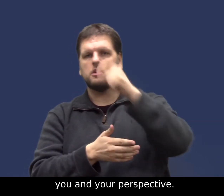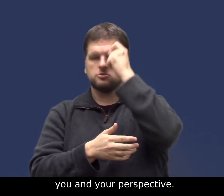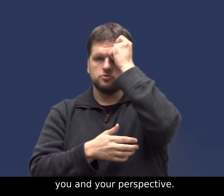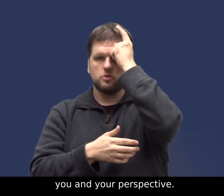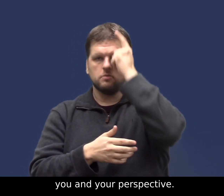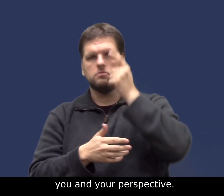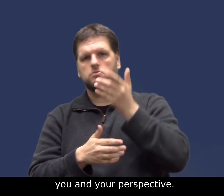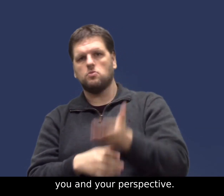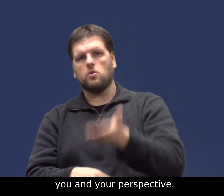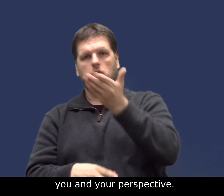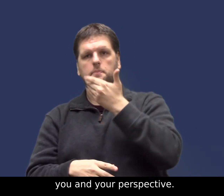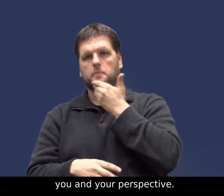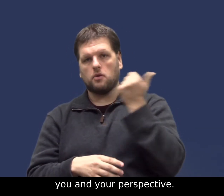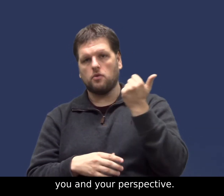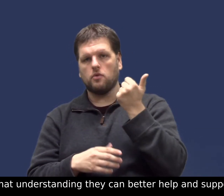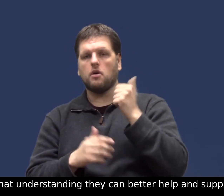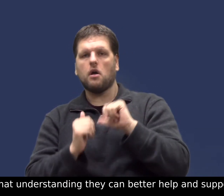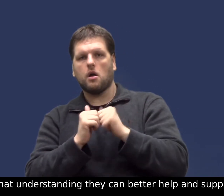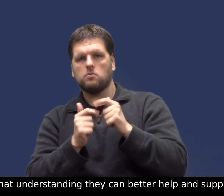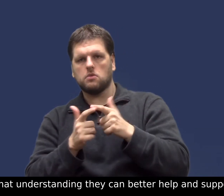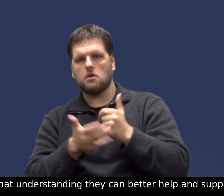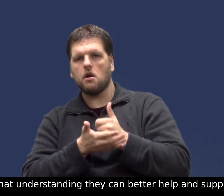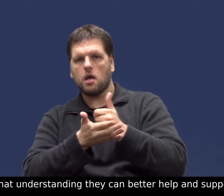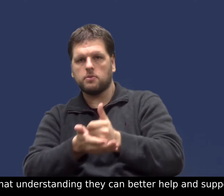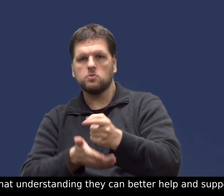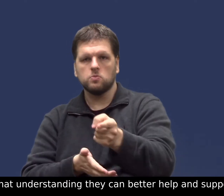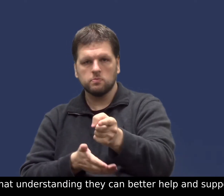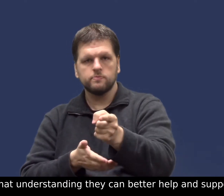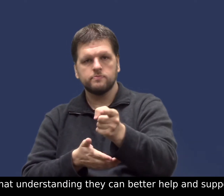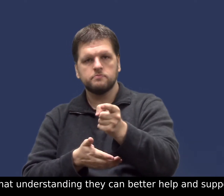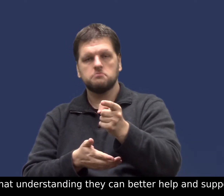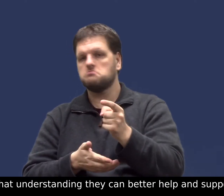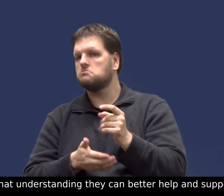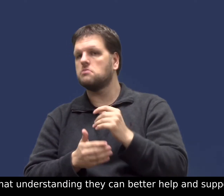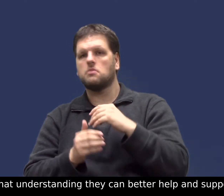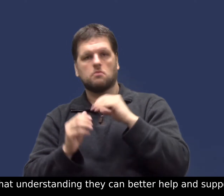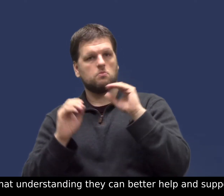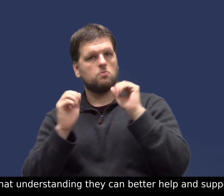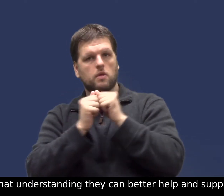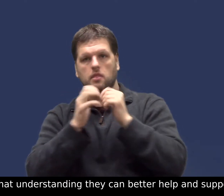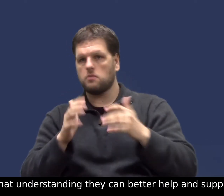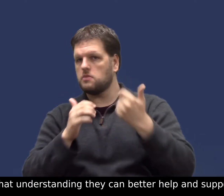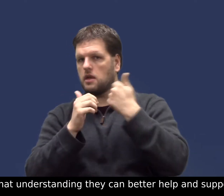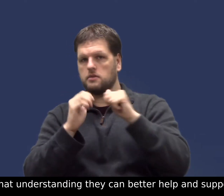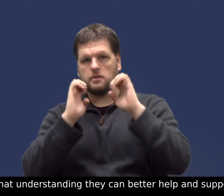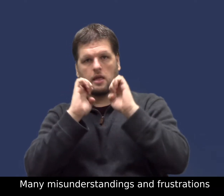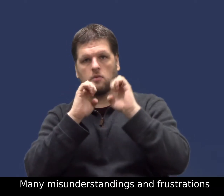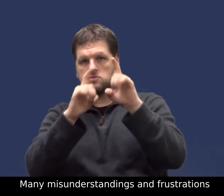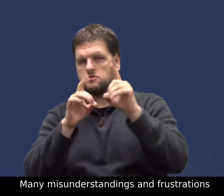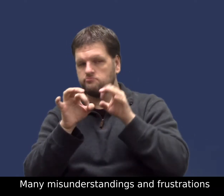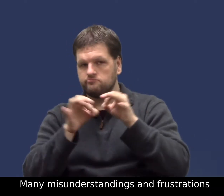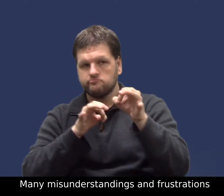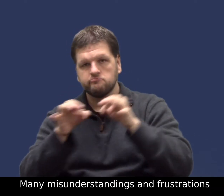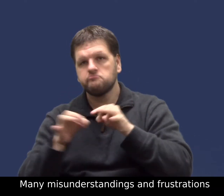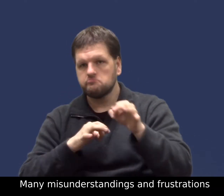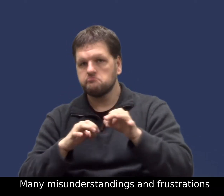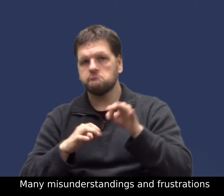you and your perspective. With that understanding, they can better help and support you. Many misunderstandings